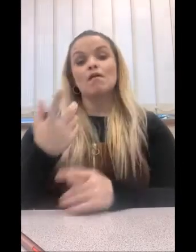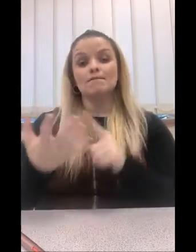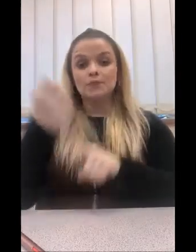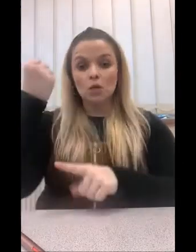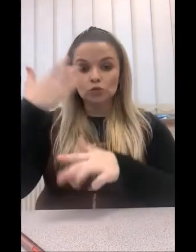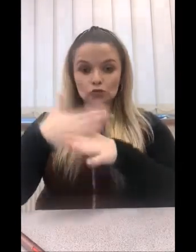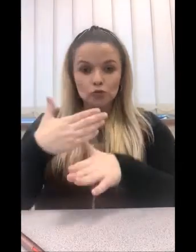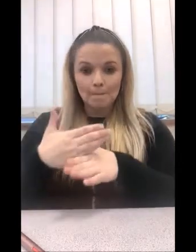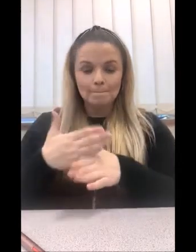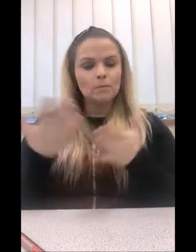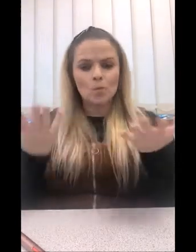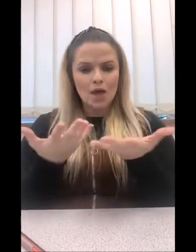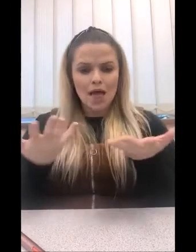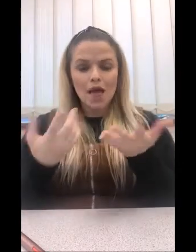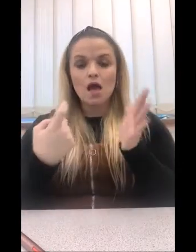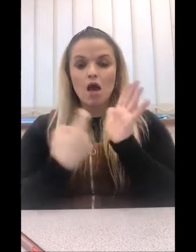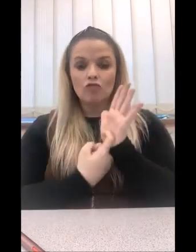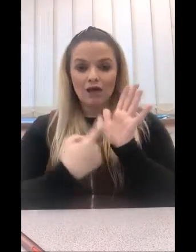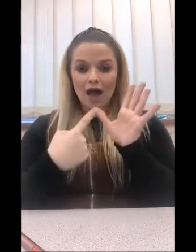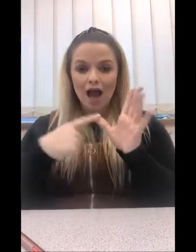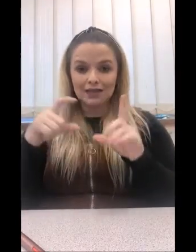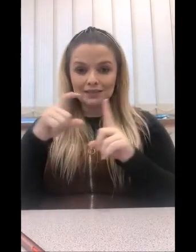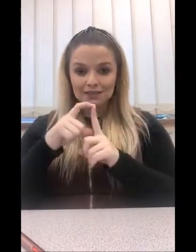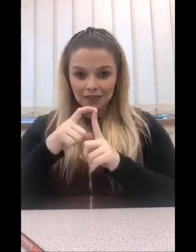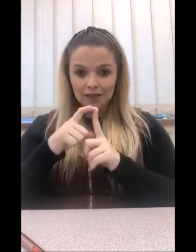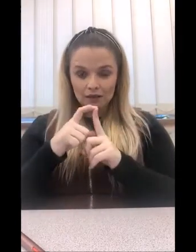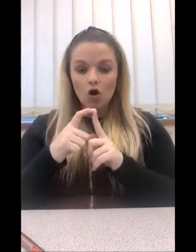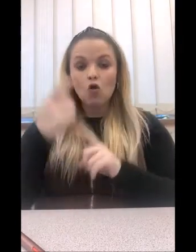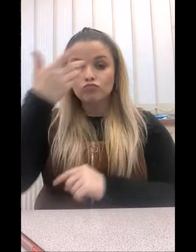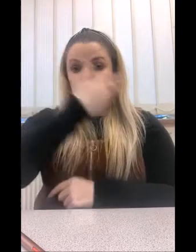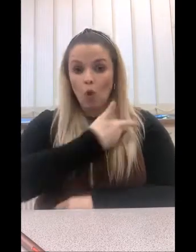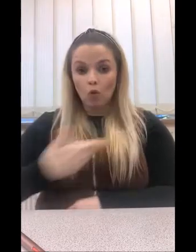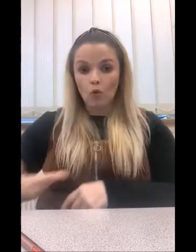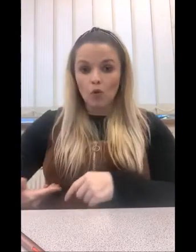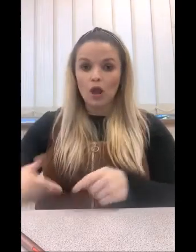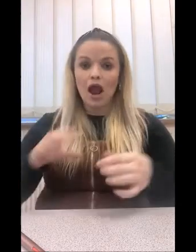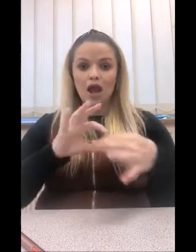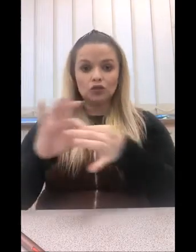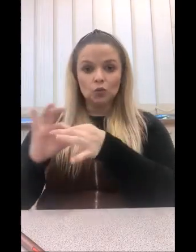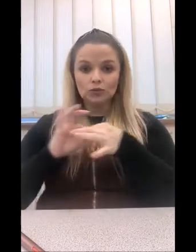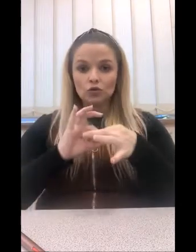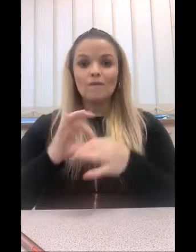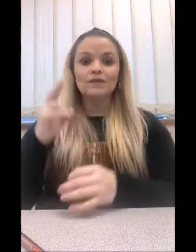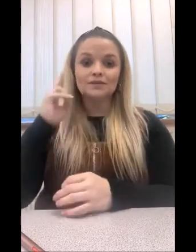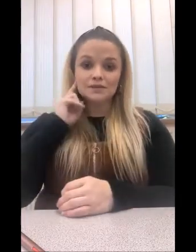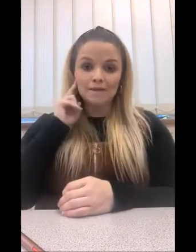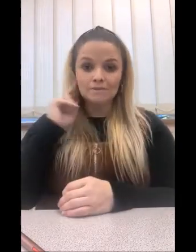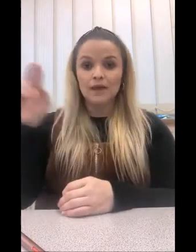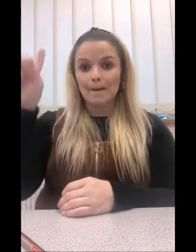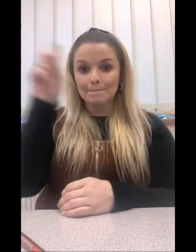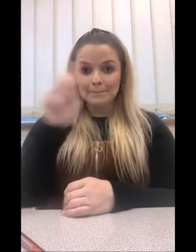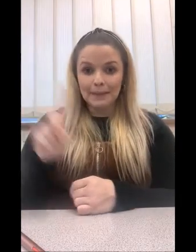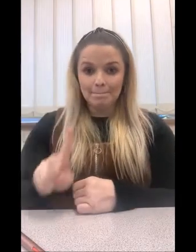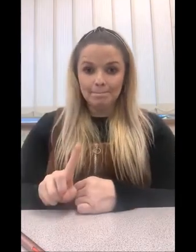people. I found a job at the RAD, the Royal Association for Deaf People.